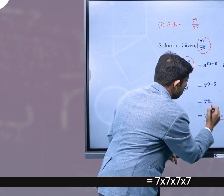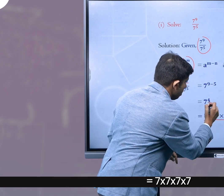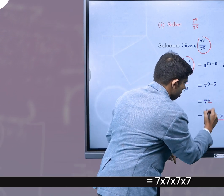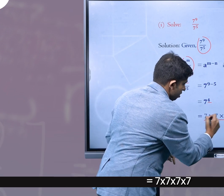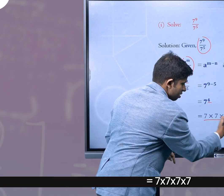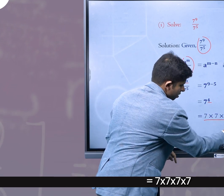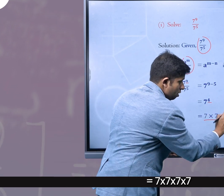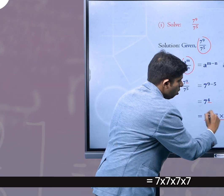7,